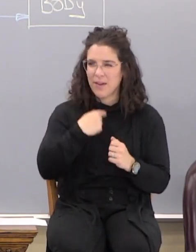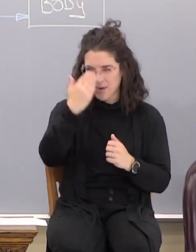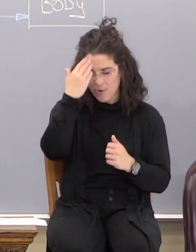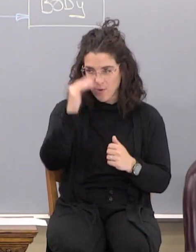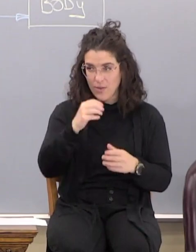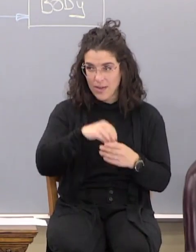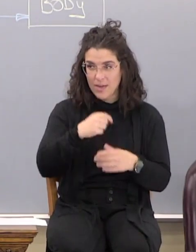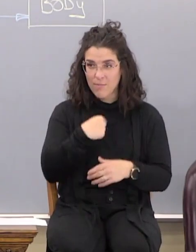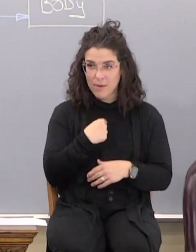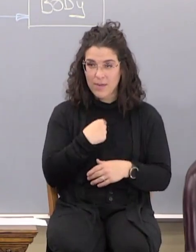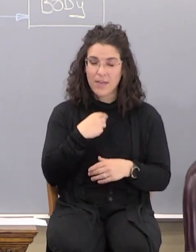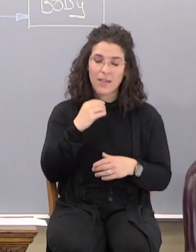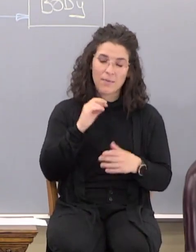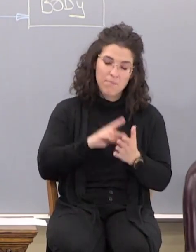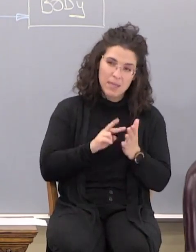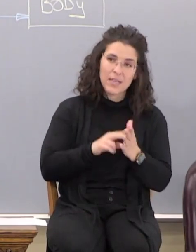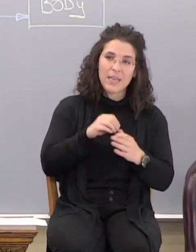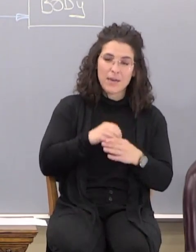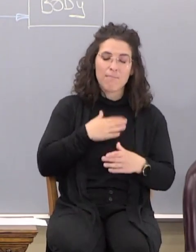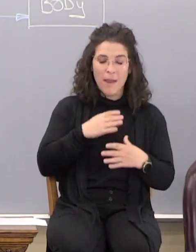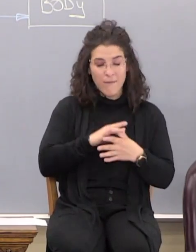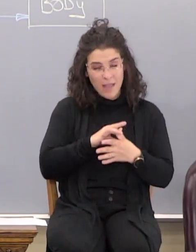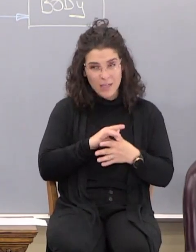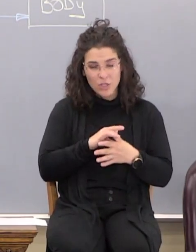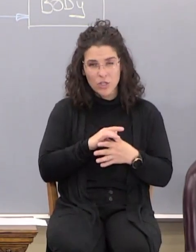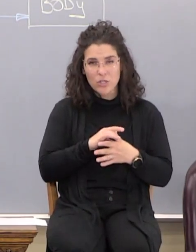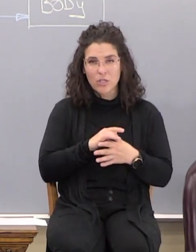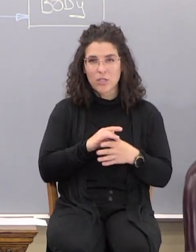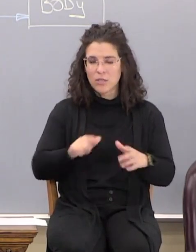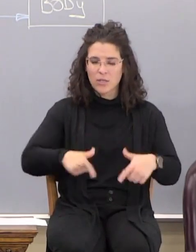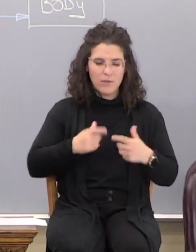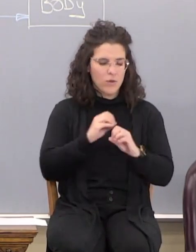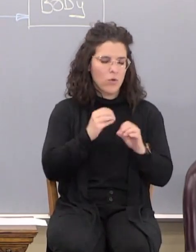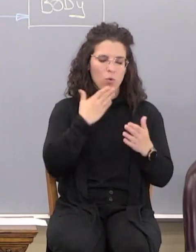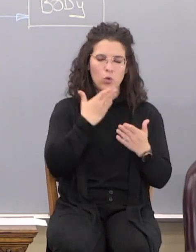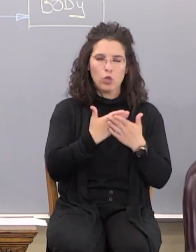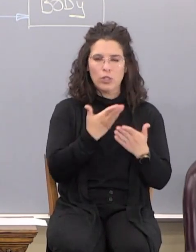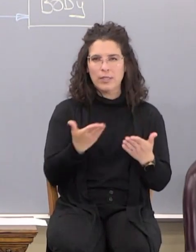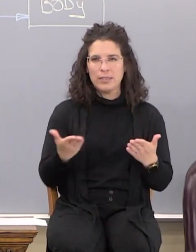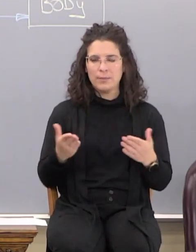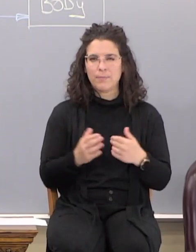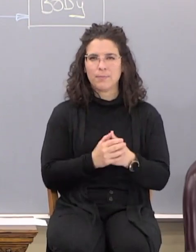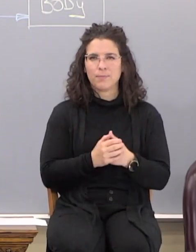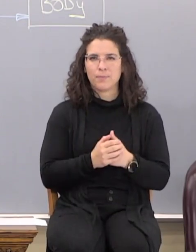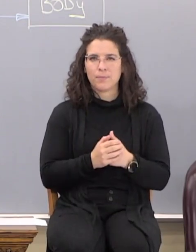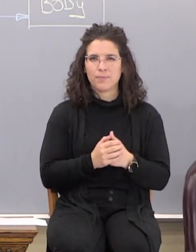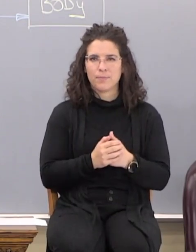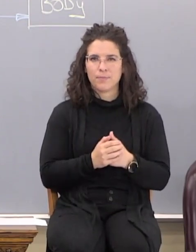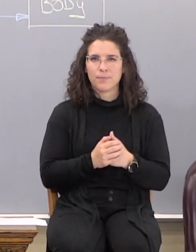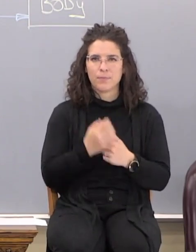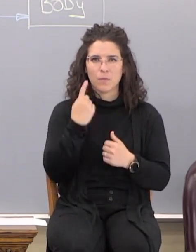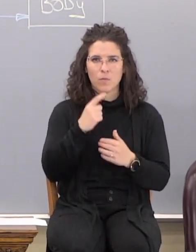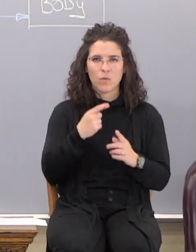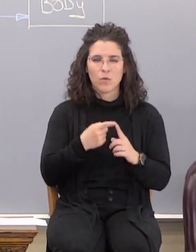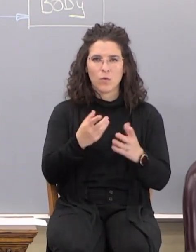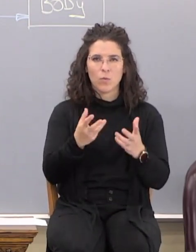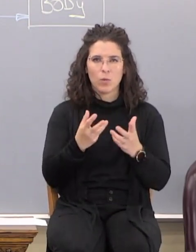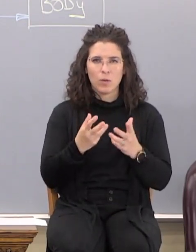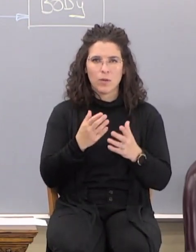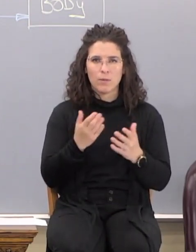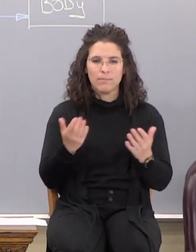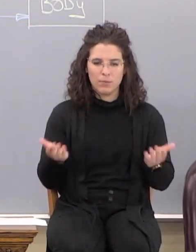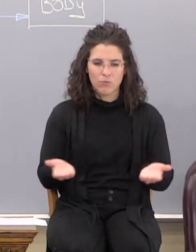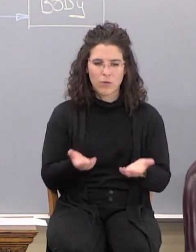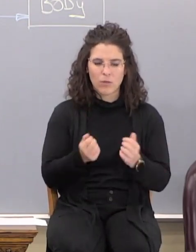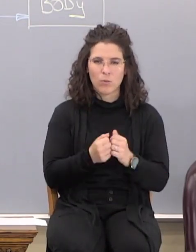in me, that is in my flesh, dwelleth no good thing. For to will is present with